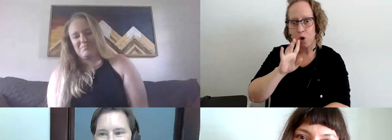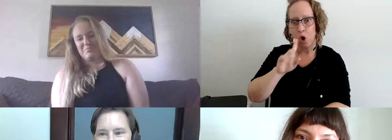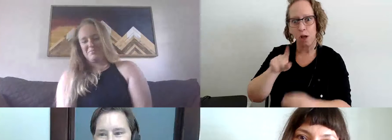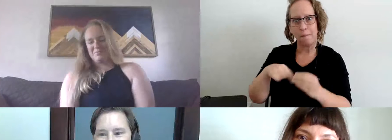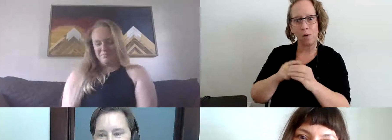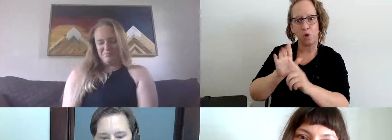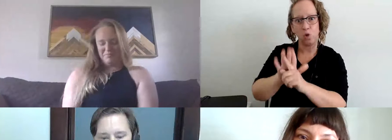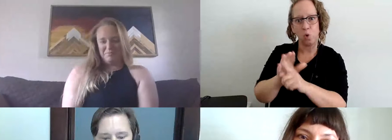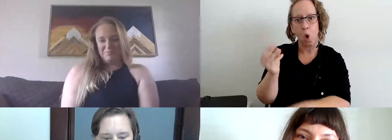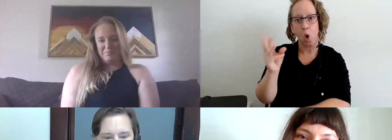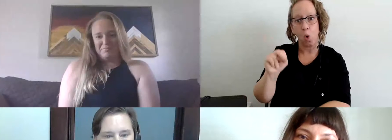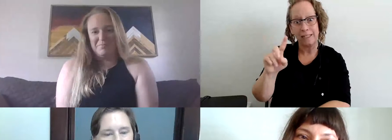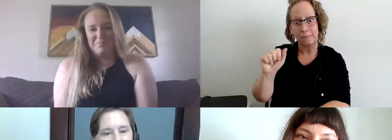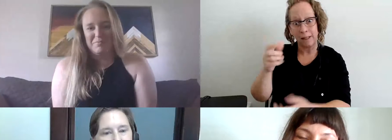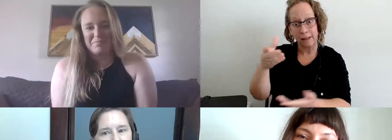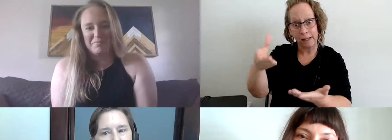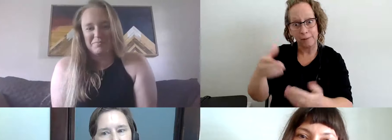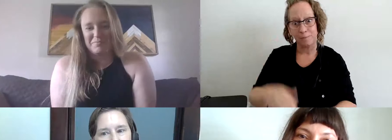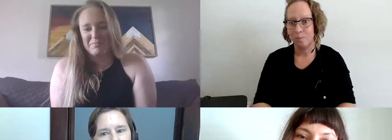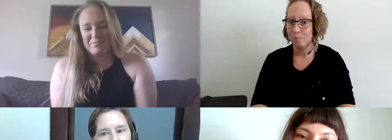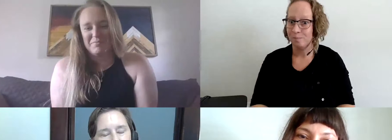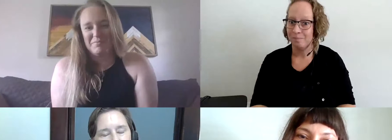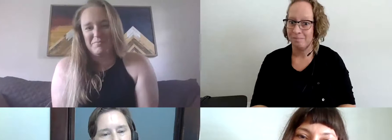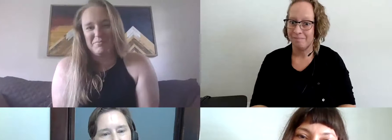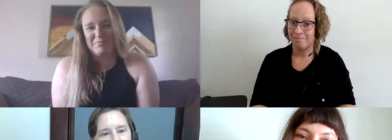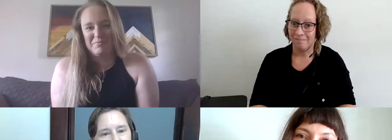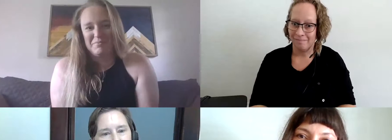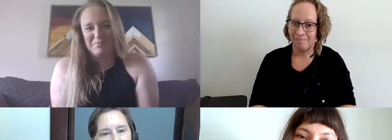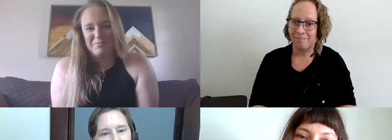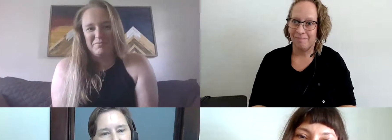bit about your own disability.